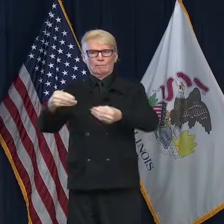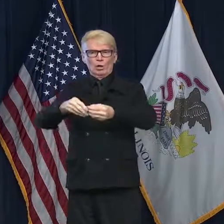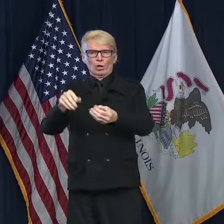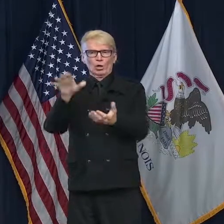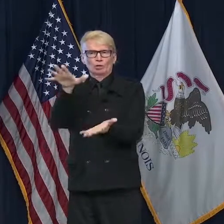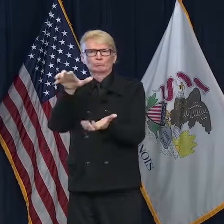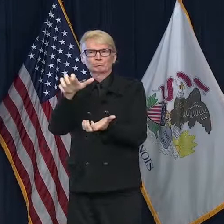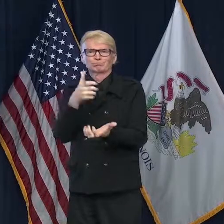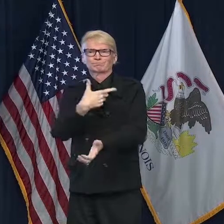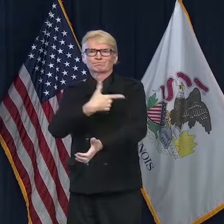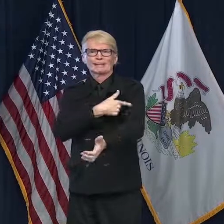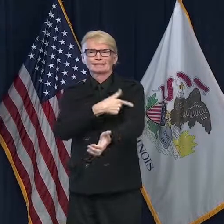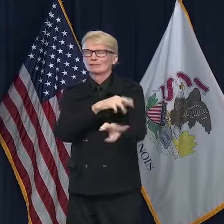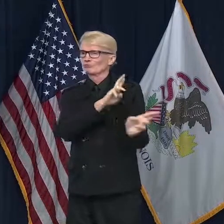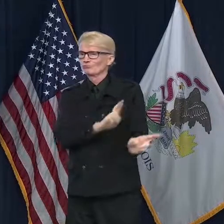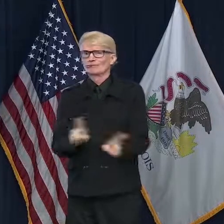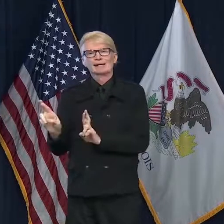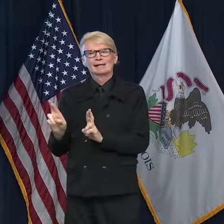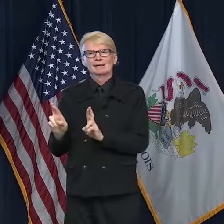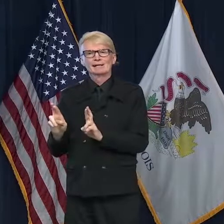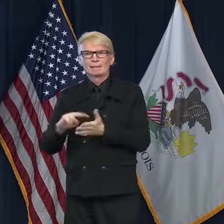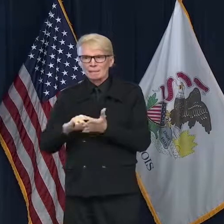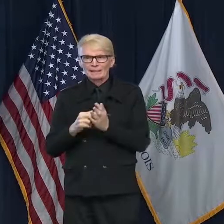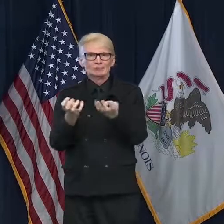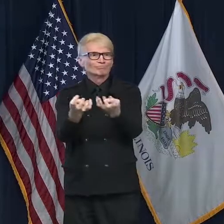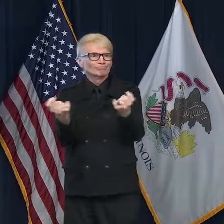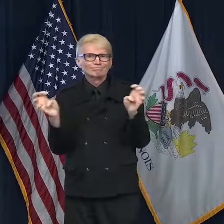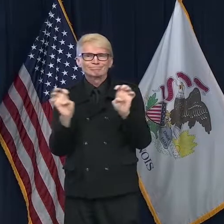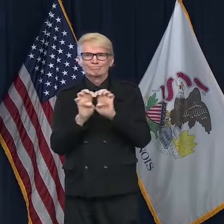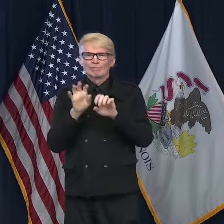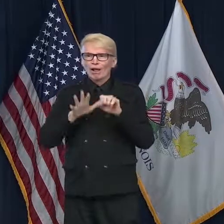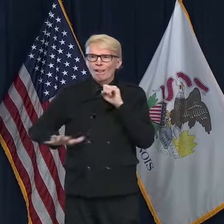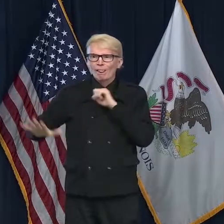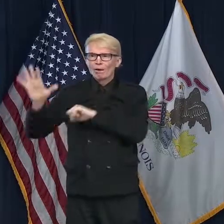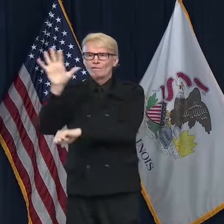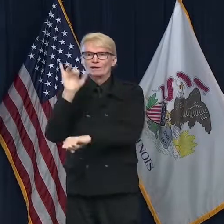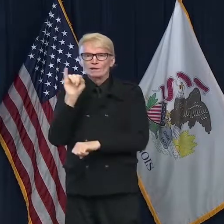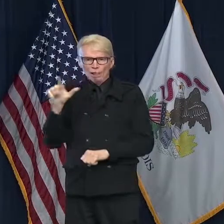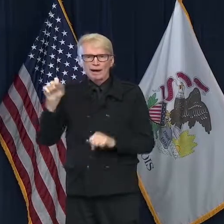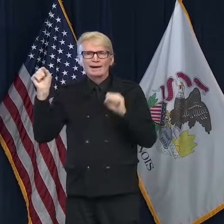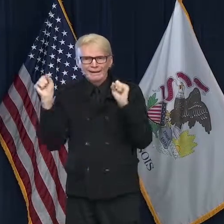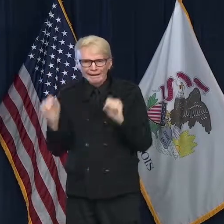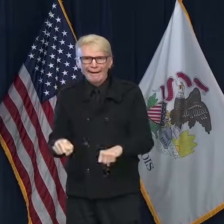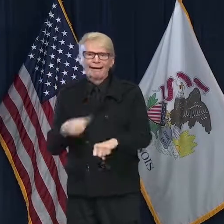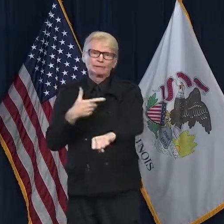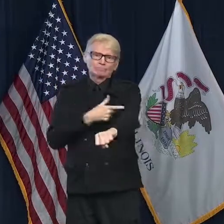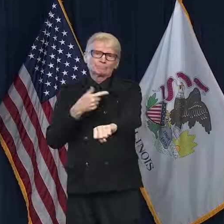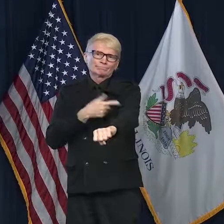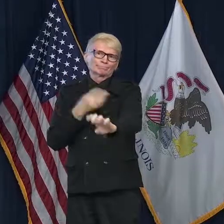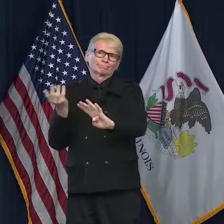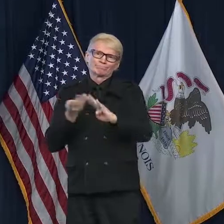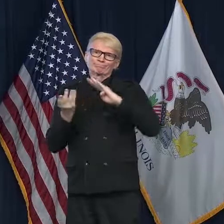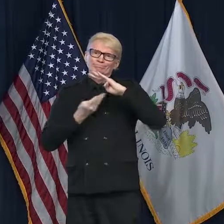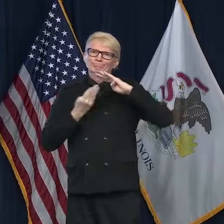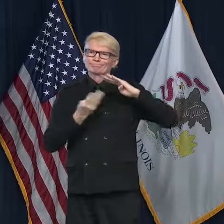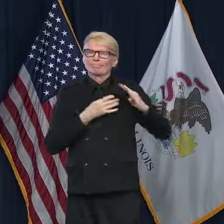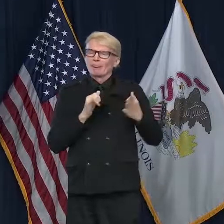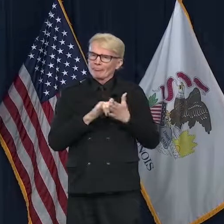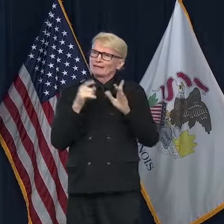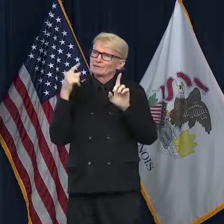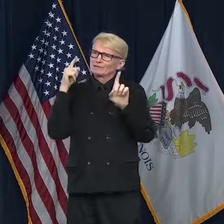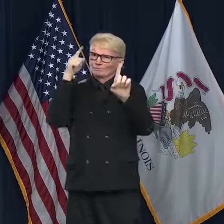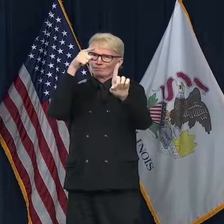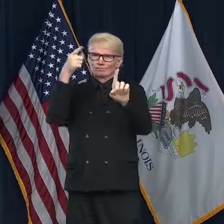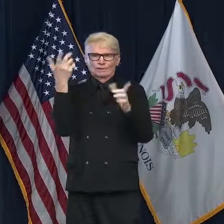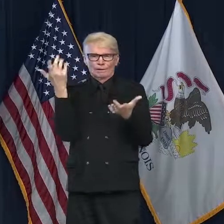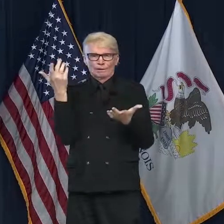we have the sites being set up all across the state to be able to administer more and more vaccine. That is what we're